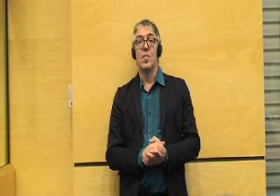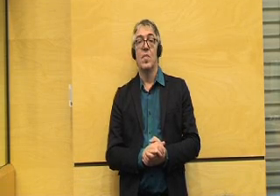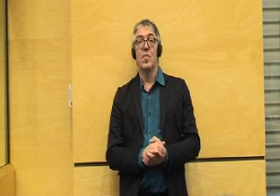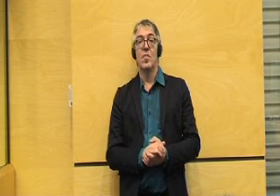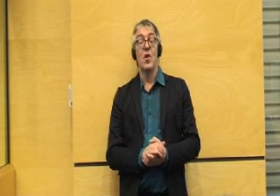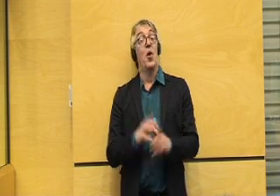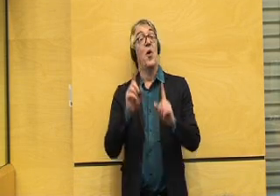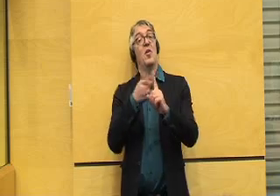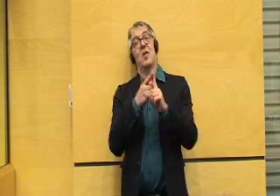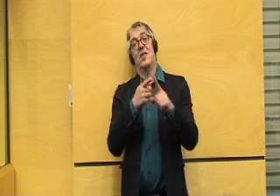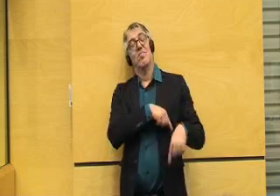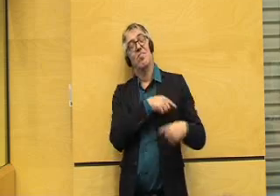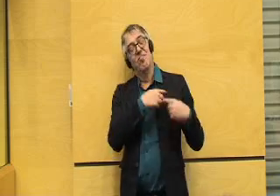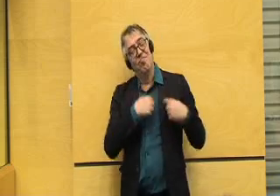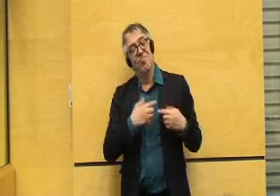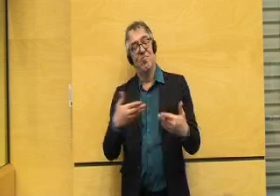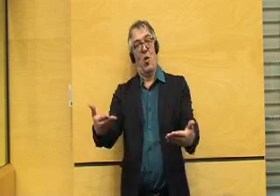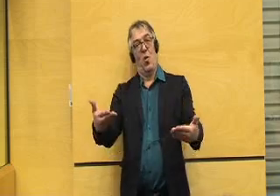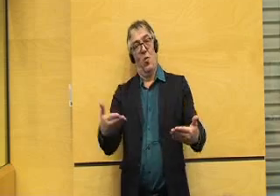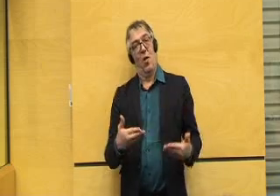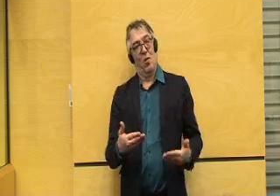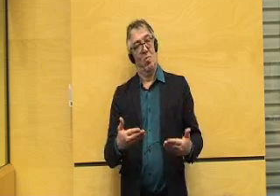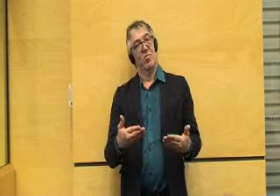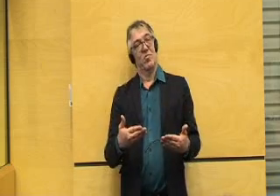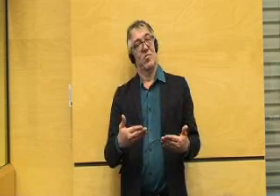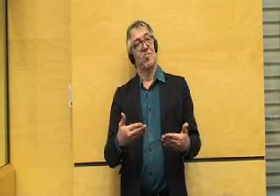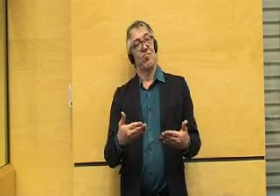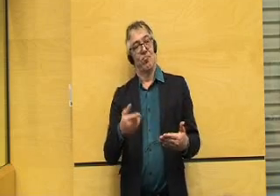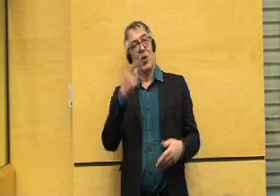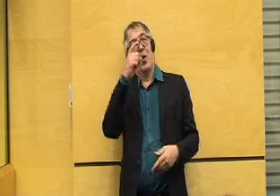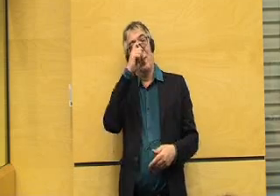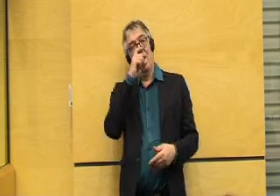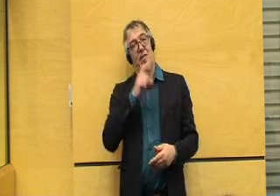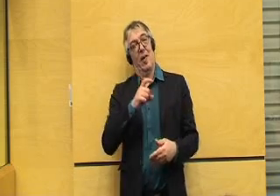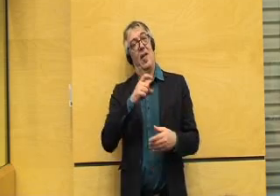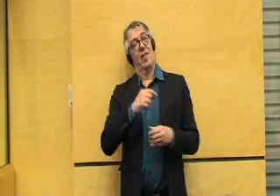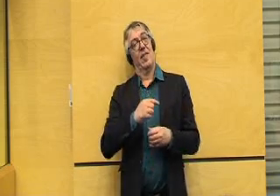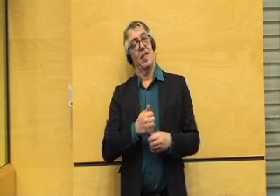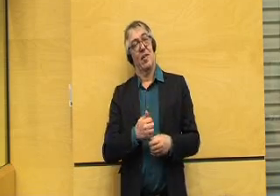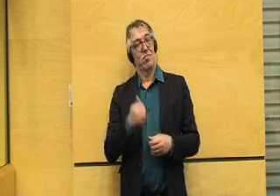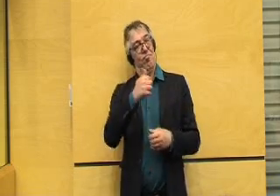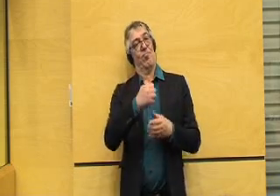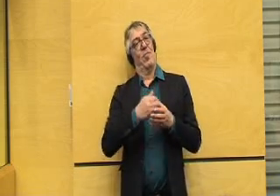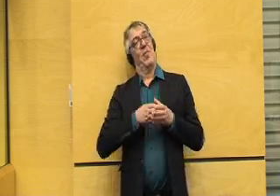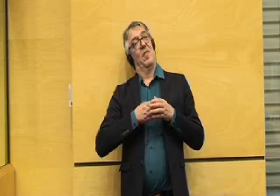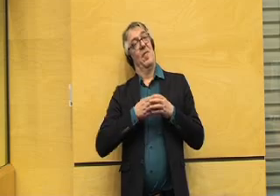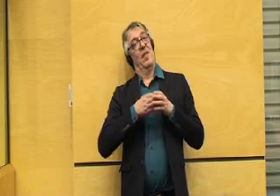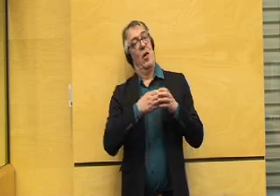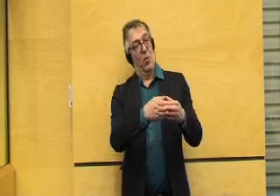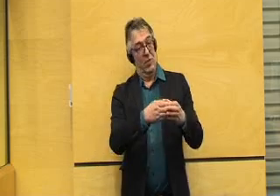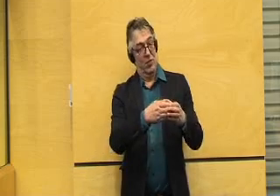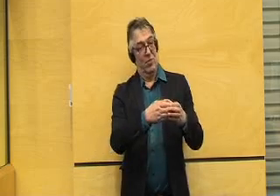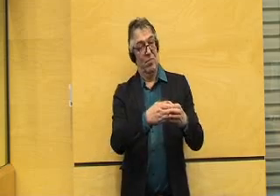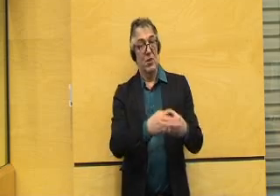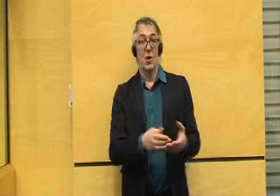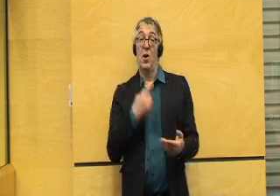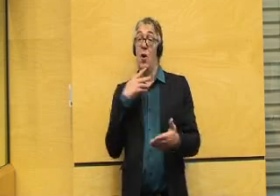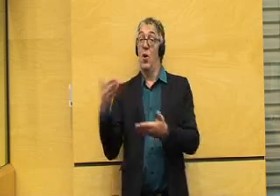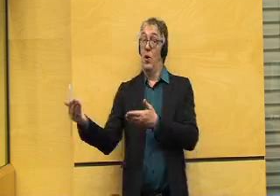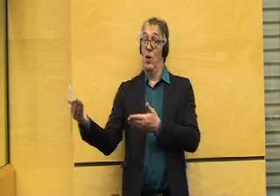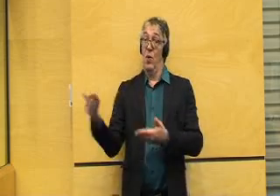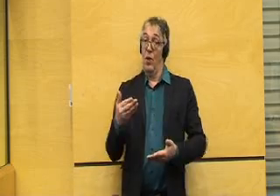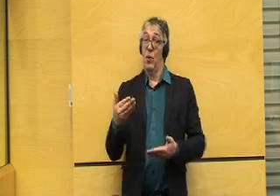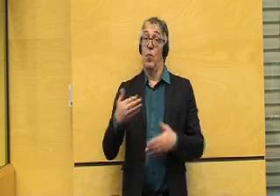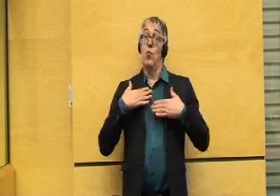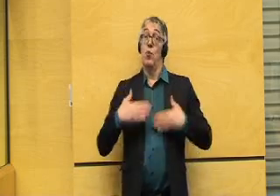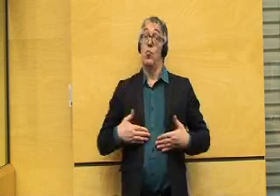Most warm welcome to the distinguished delegation of Thailand, representative of the National Human Rights Institution